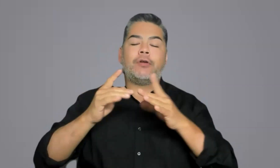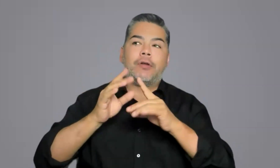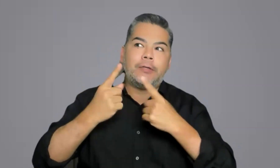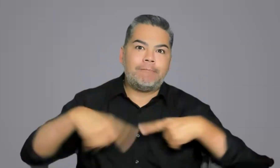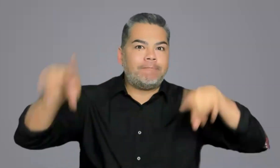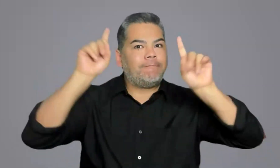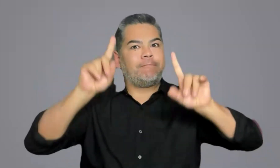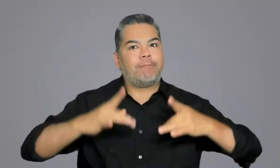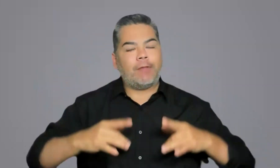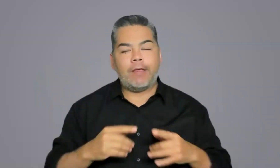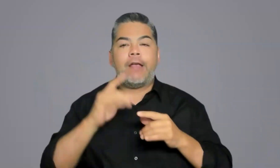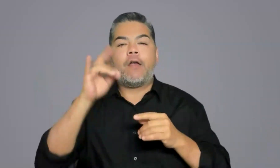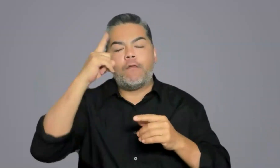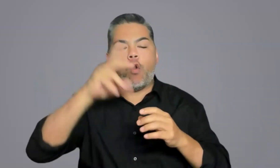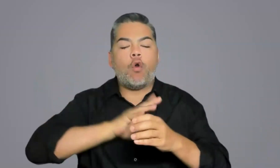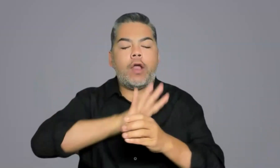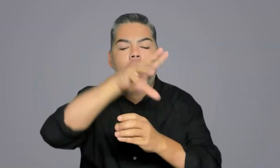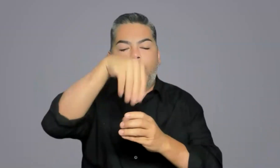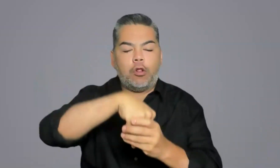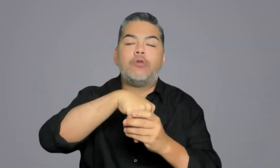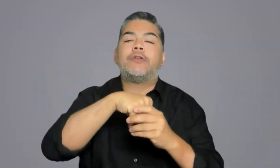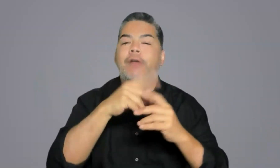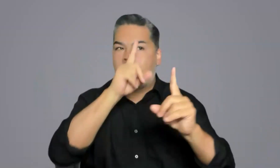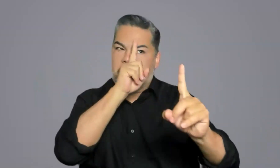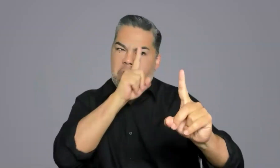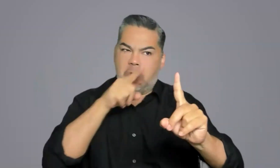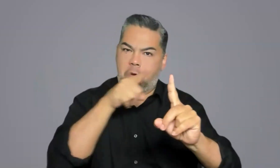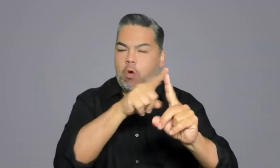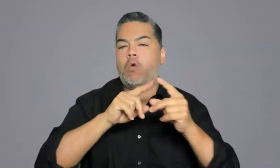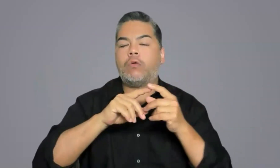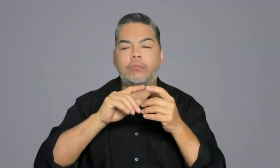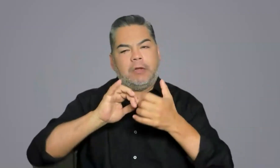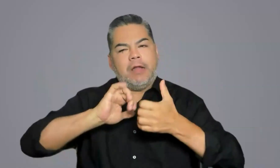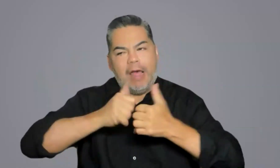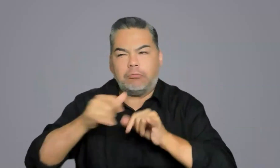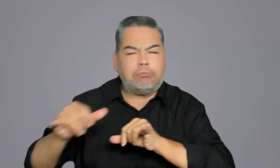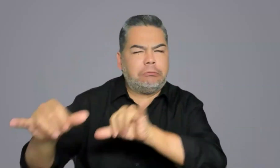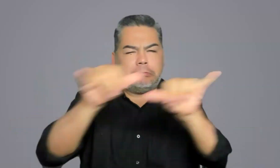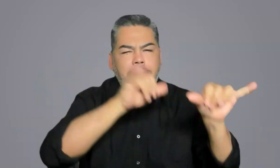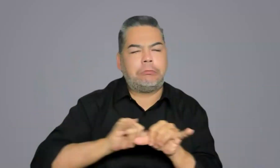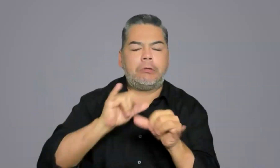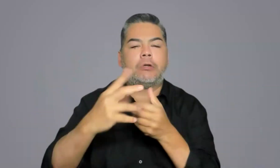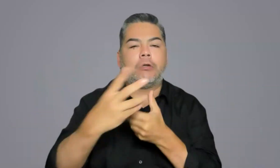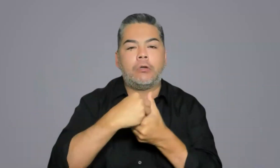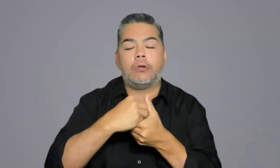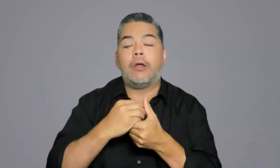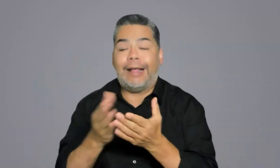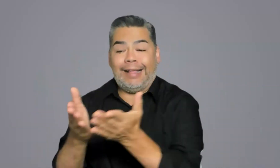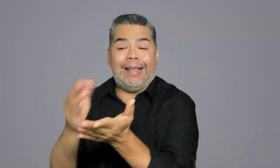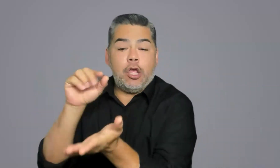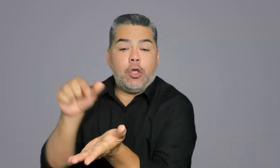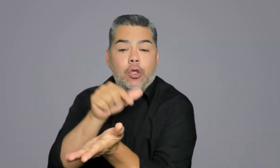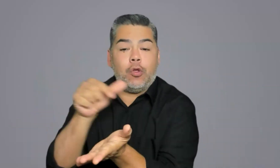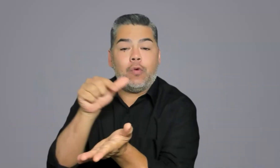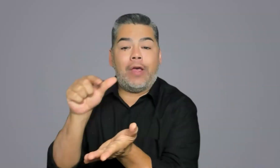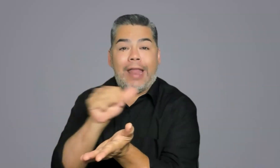strategy. Please feel free to add your questions in the Zoom Q&A section, and we'll answer them at the end of the session. Use